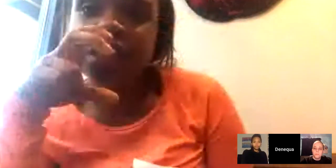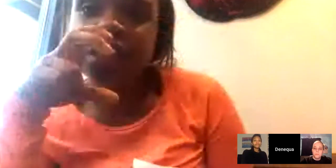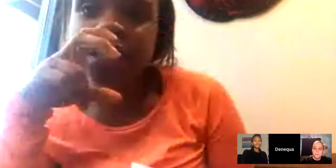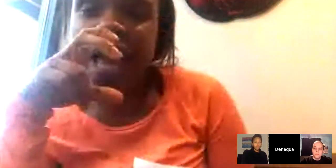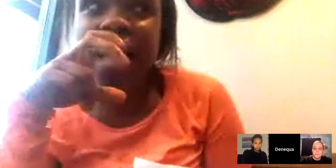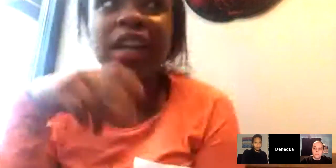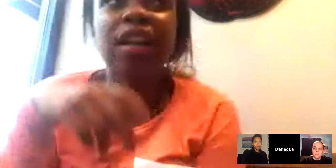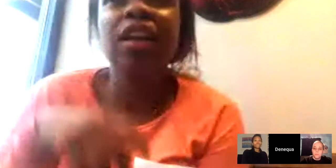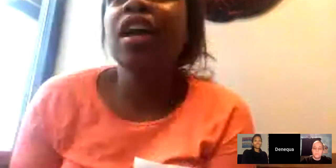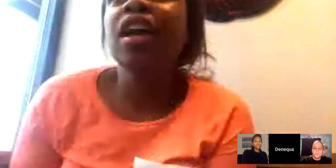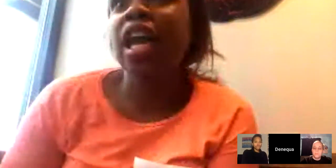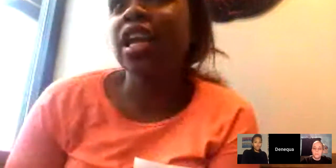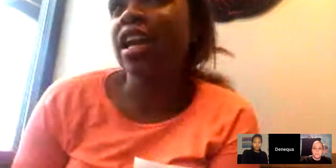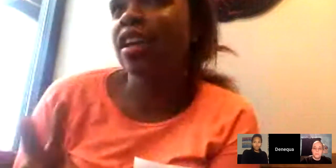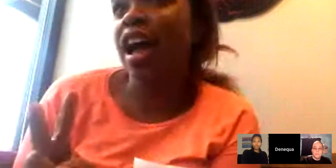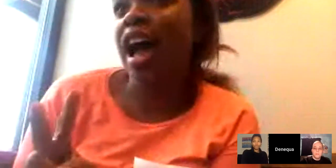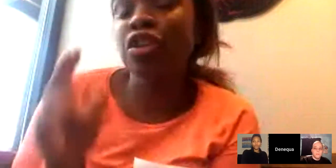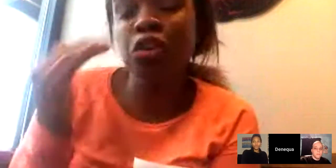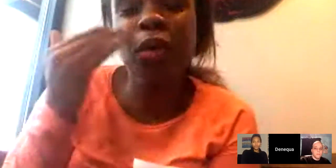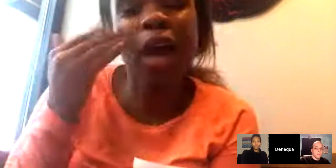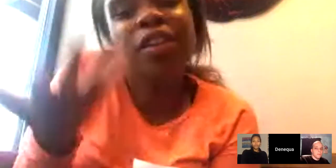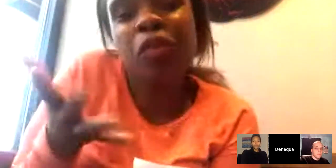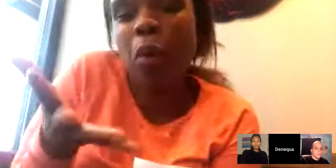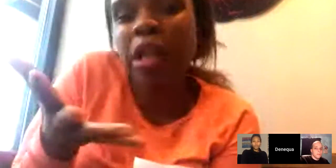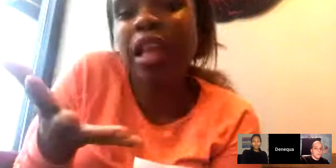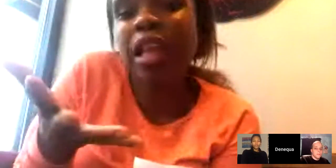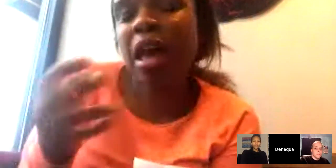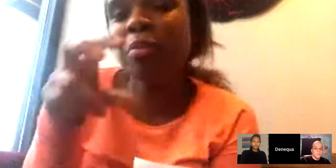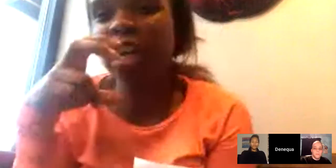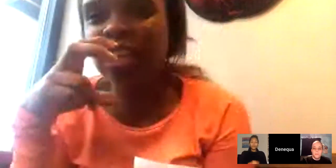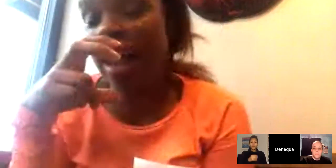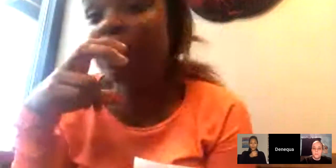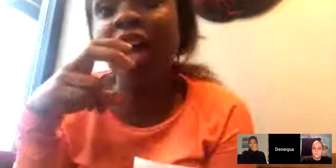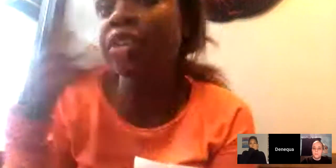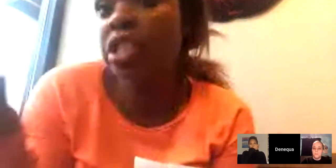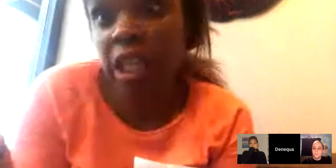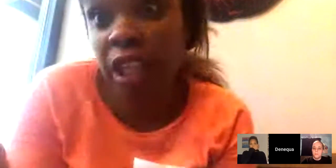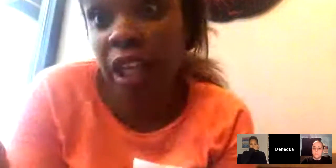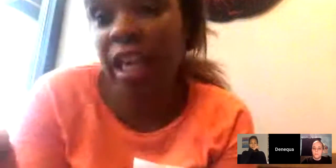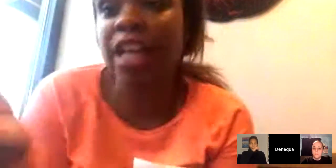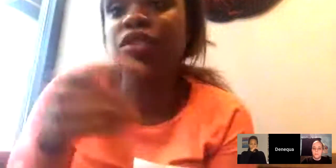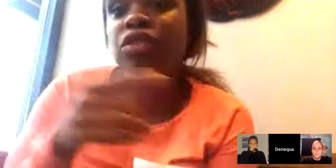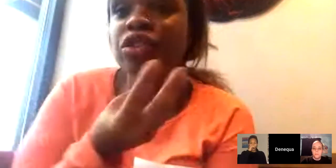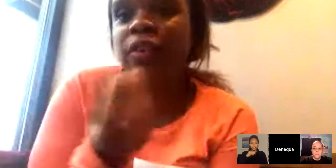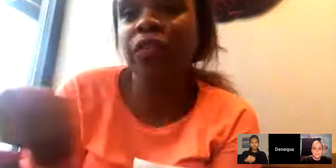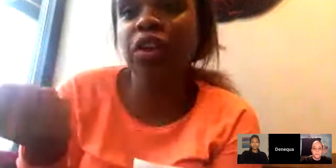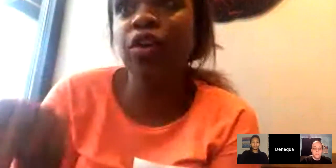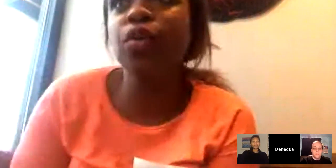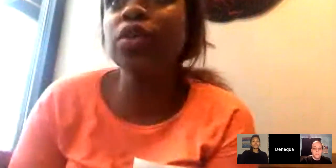the side, and I knew kind of what that meant, but I've never seen it like that. So there's a few